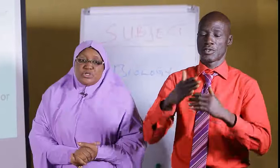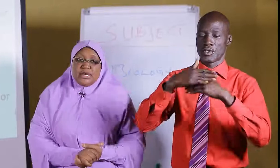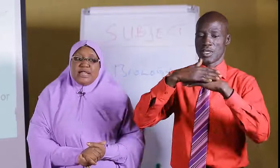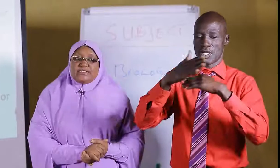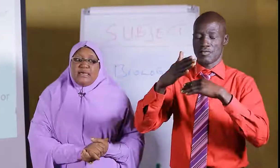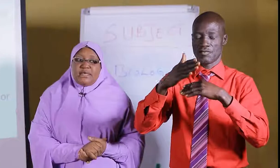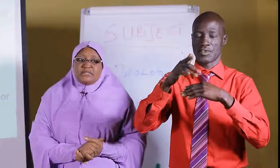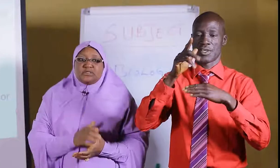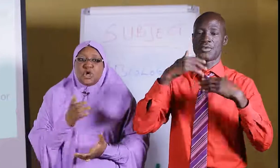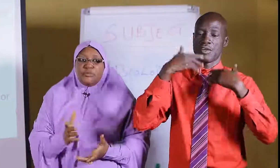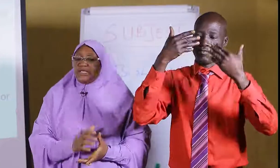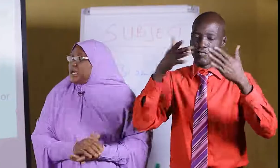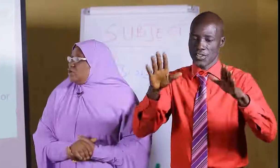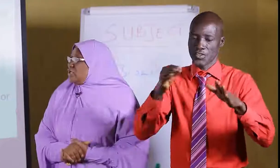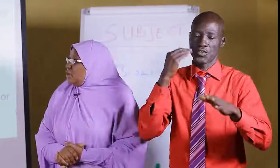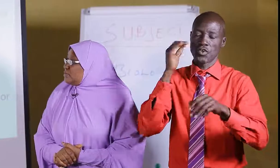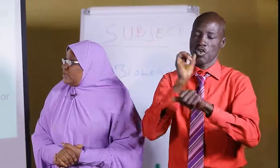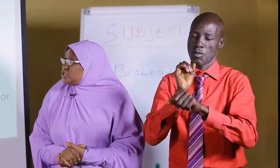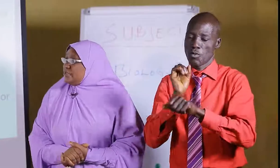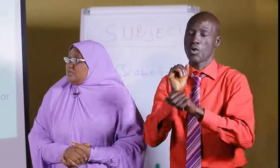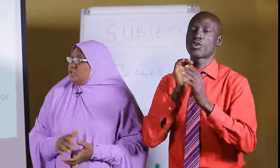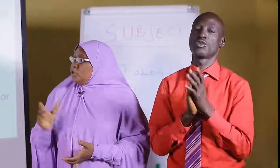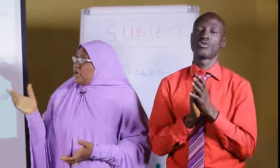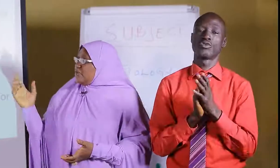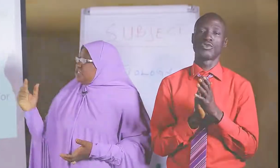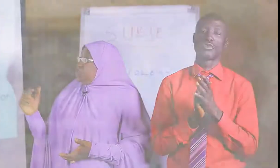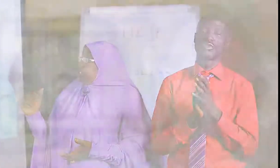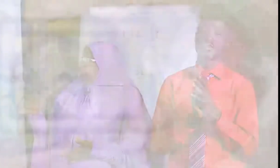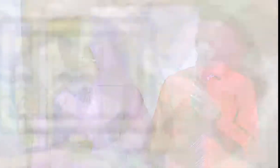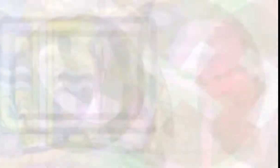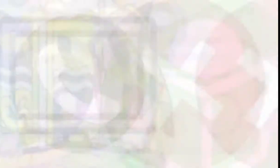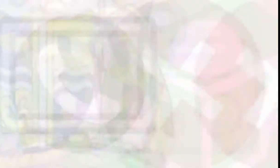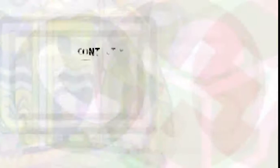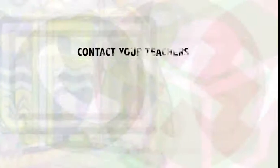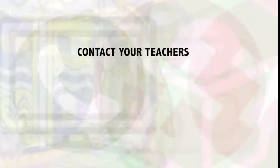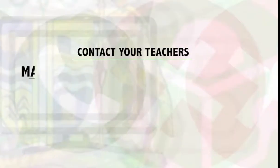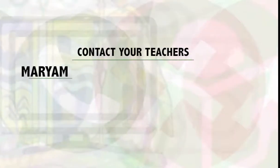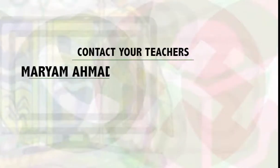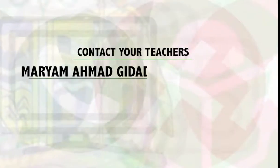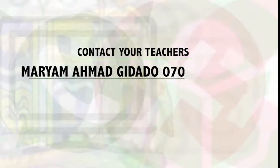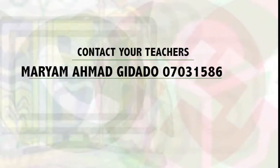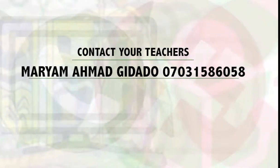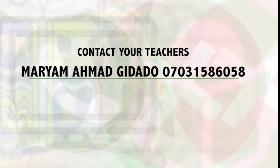your submission and assignments, comments, and other observation, you can reach me on my number